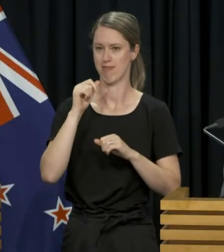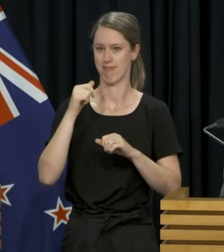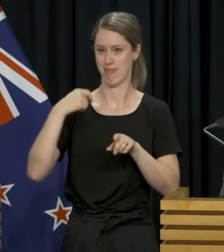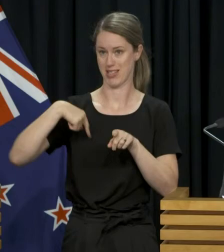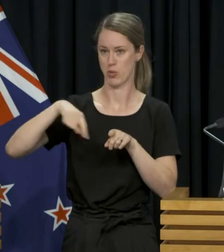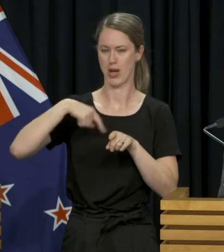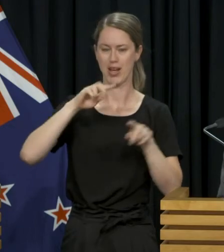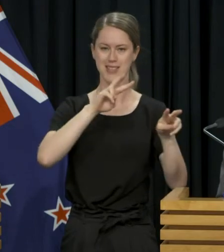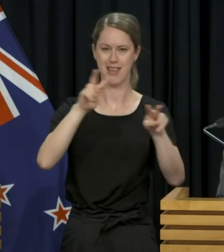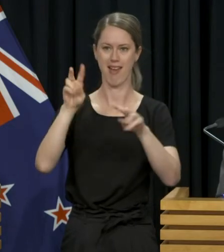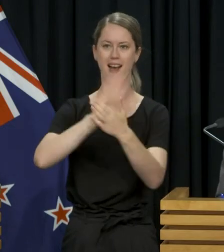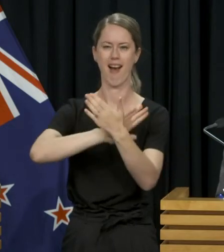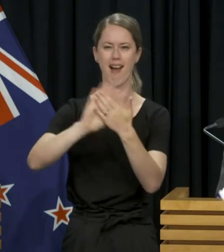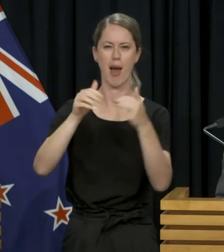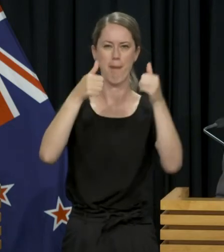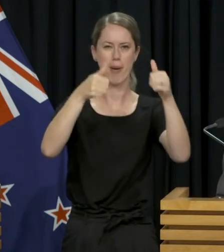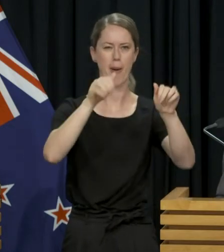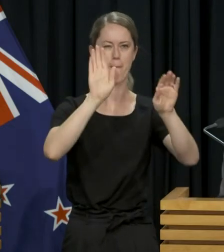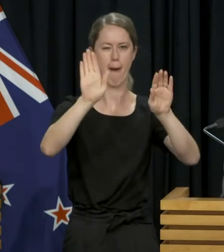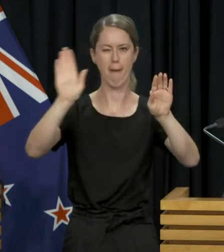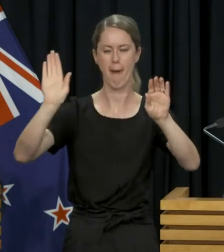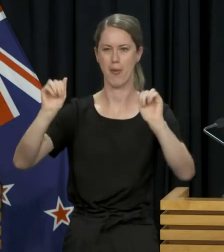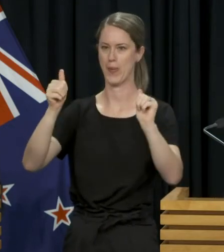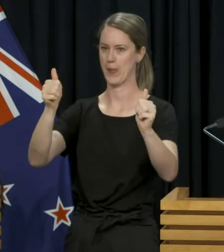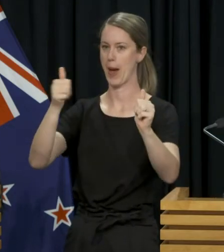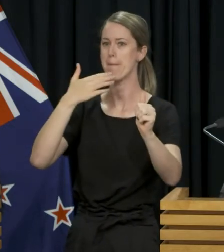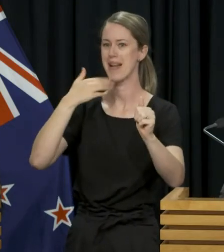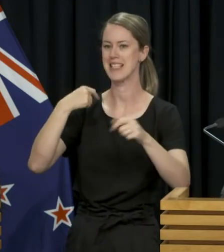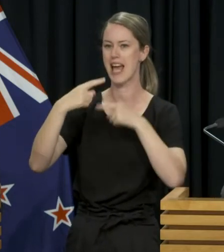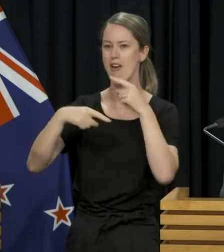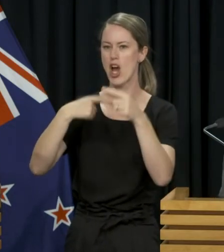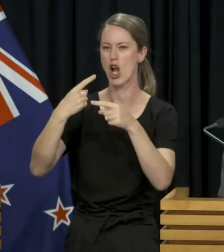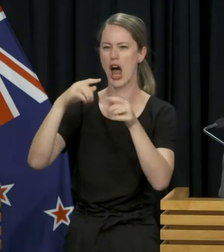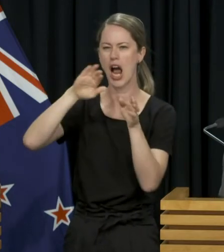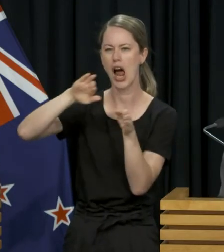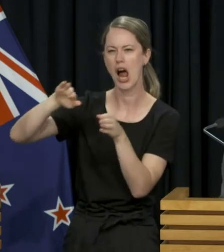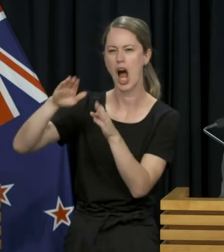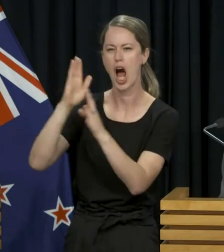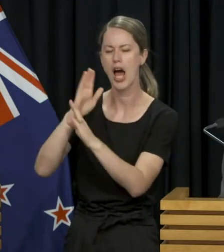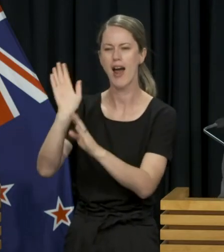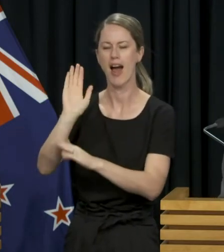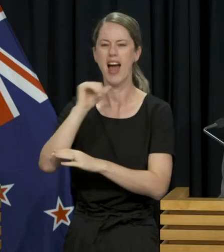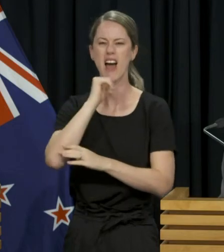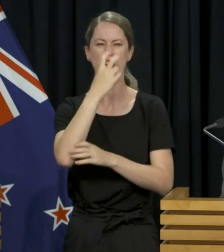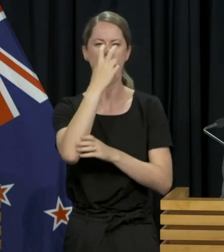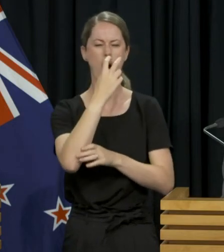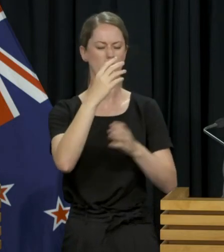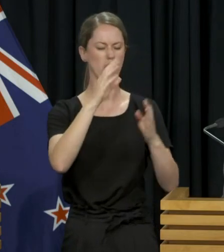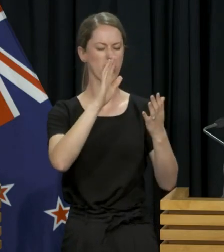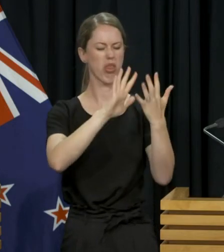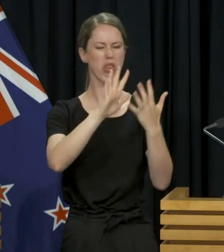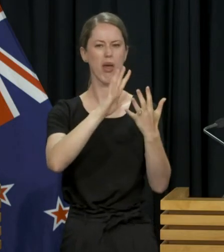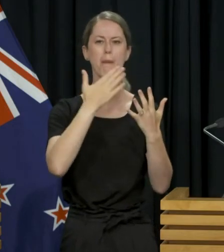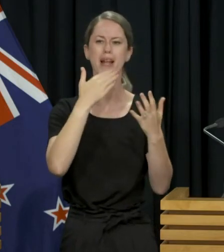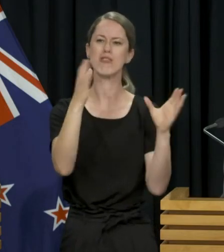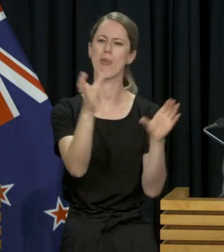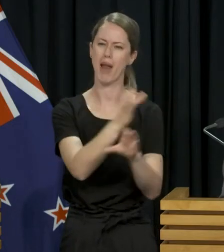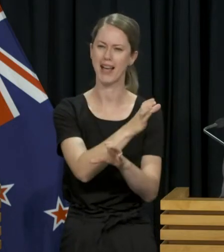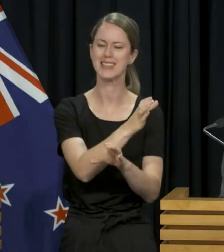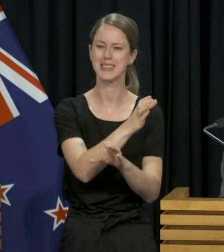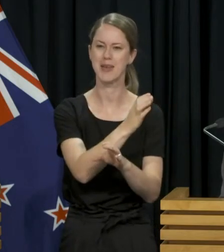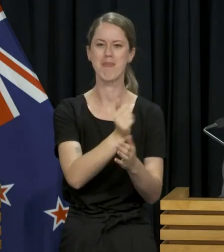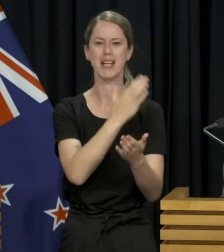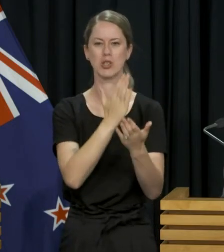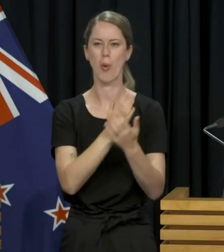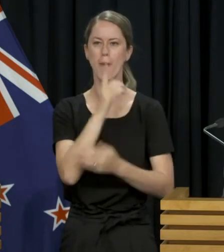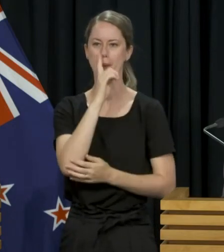prominence over the last couple of days. Please keep them there. Where necessary, replace them if they're looking a bit tattered and torn to make